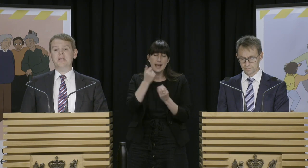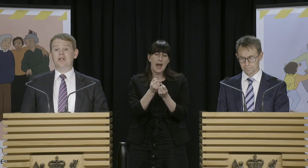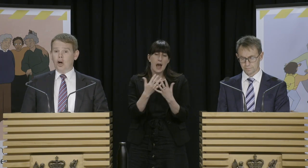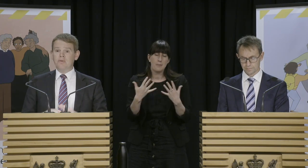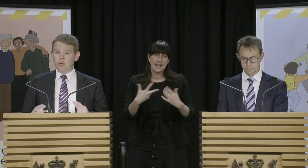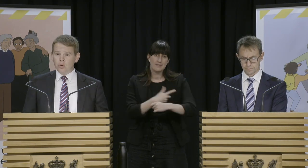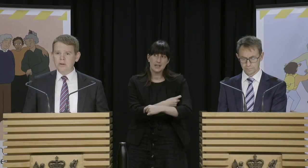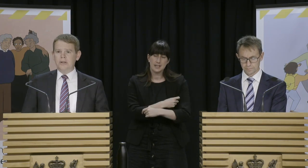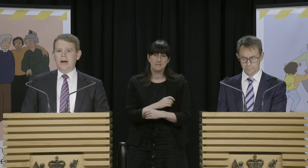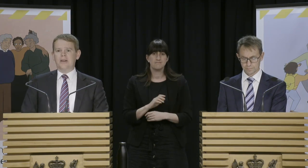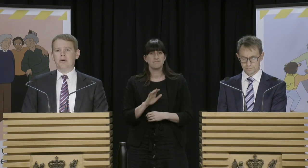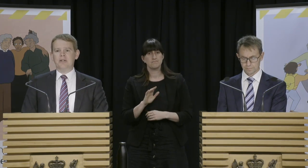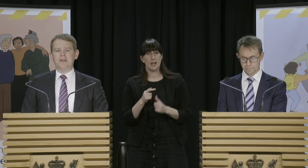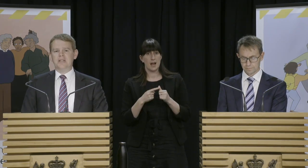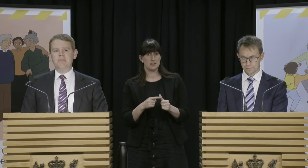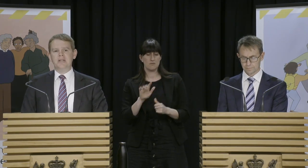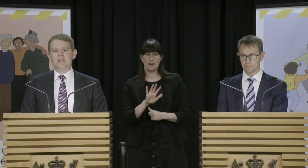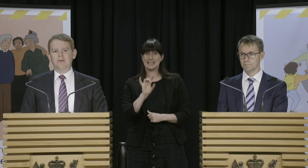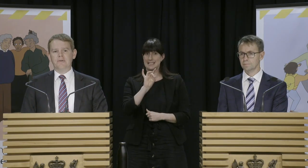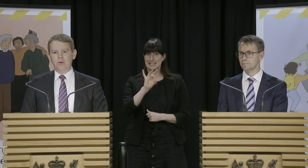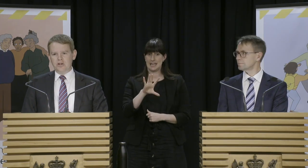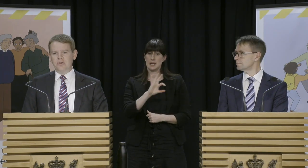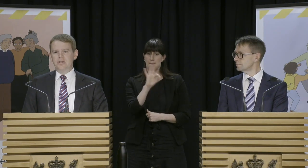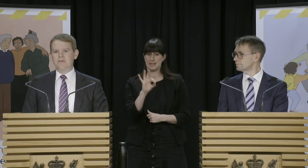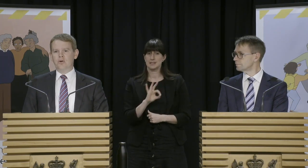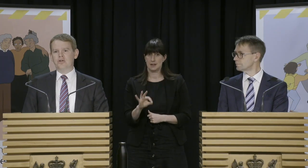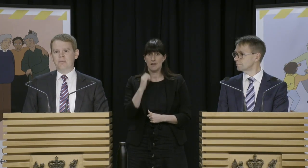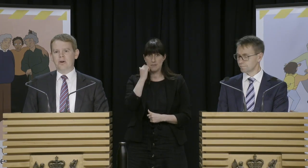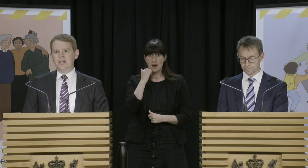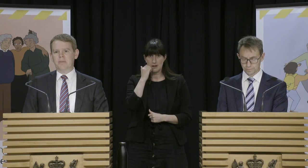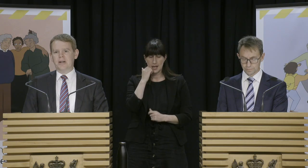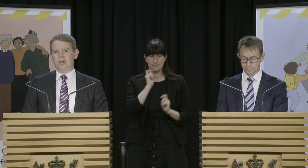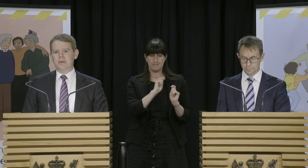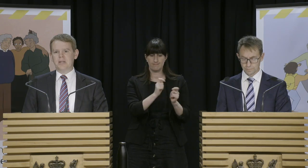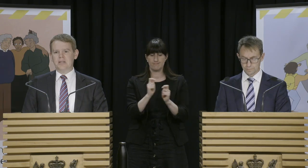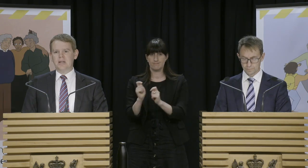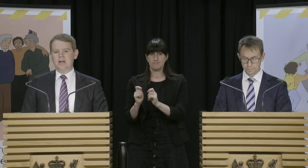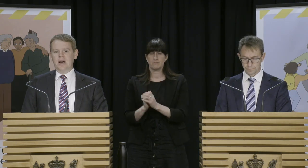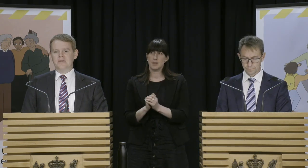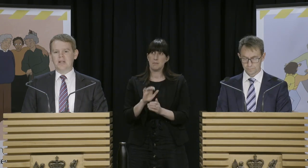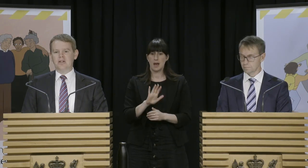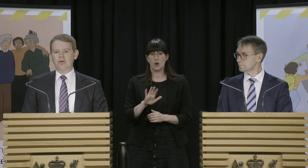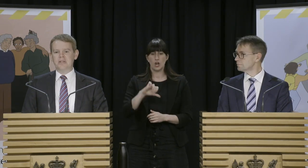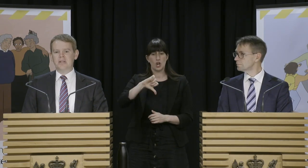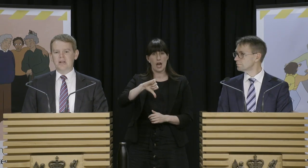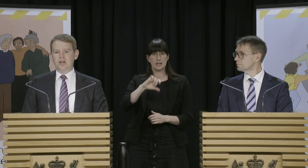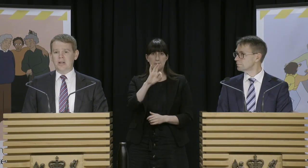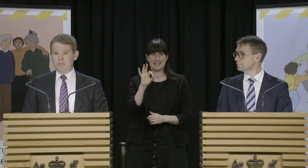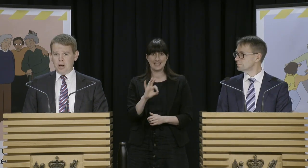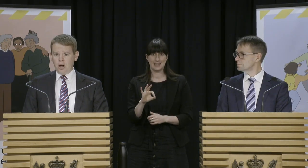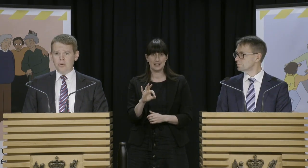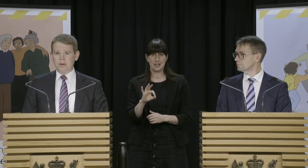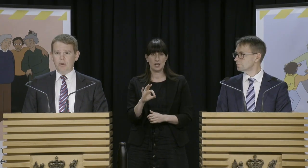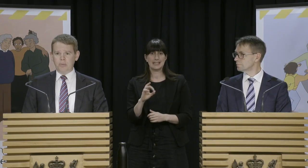about 10% overall at the moment. I think 10% of the first doses have gone to Māori and about 9% second doses. So